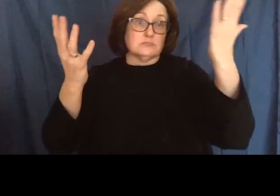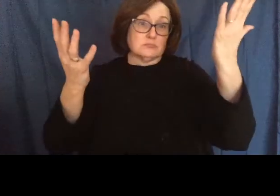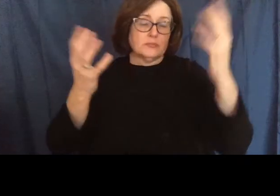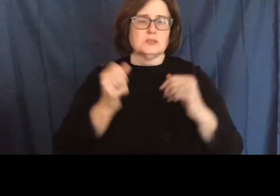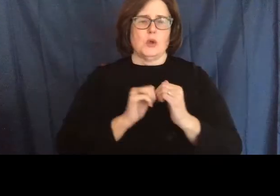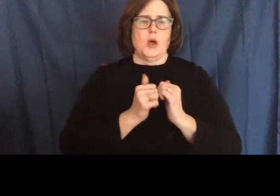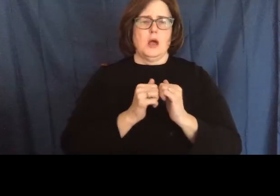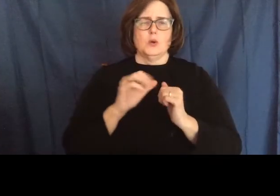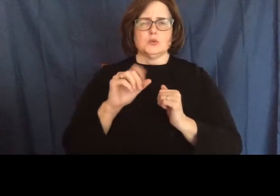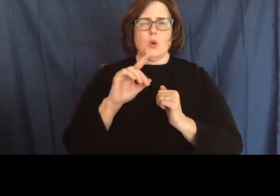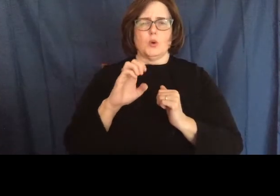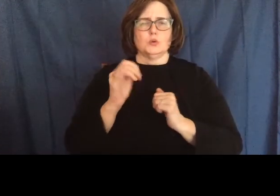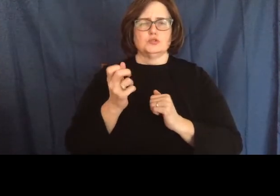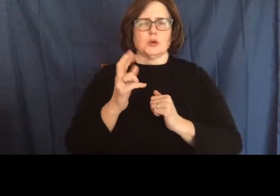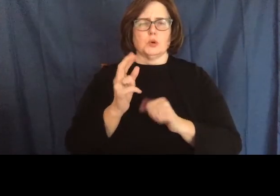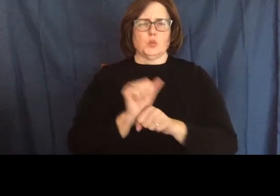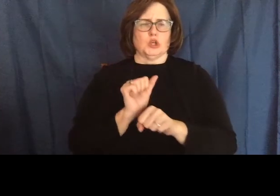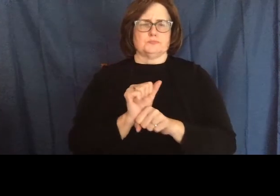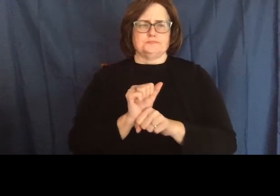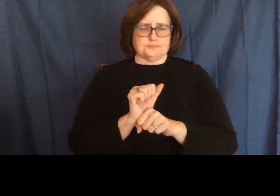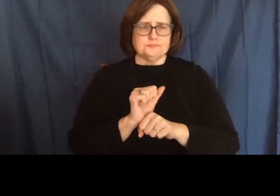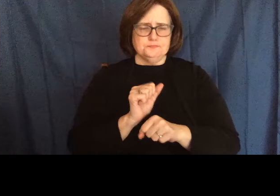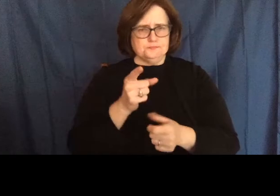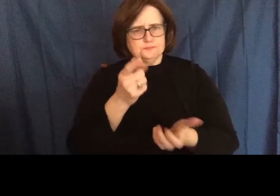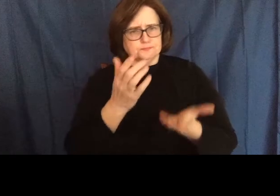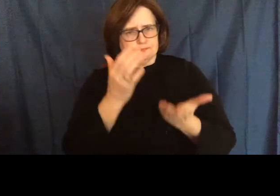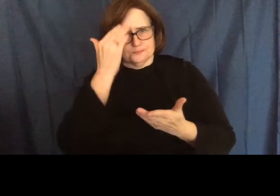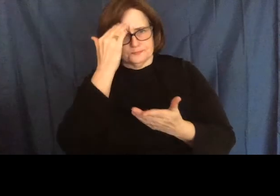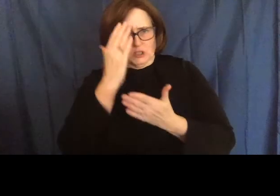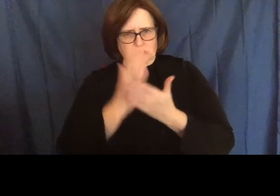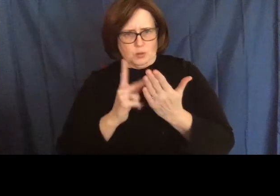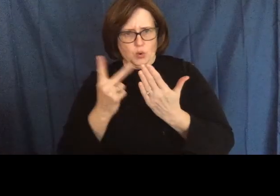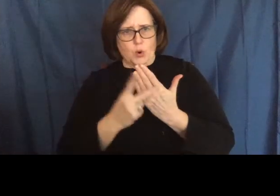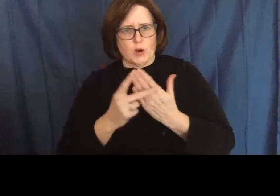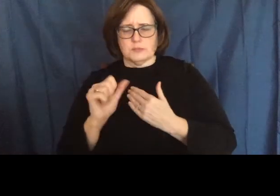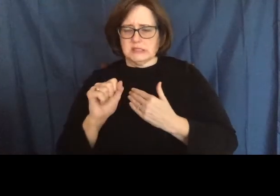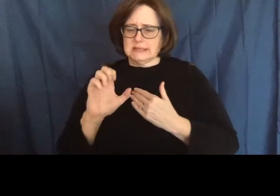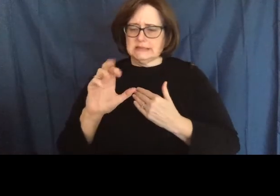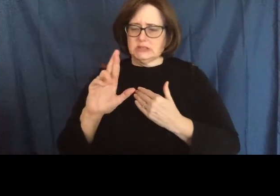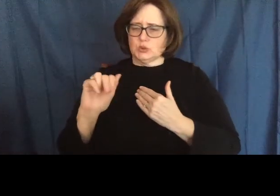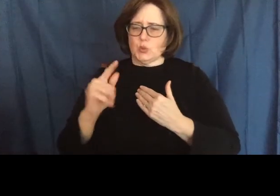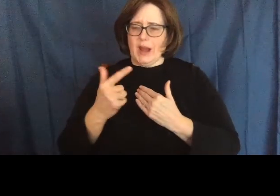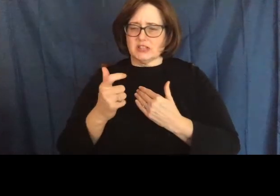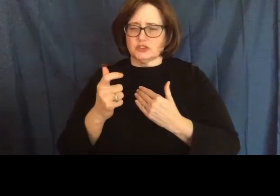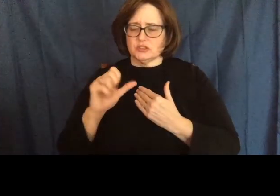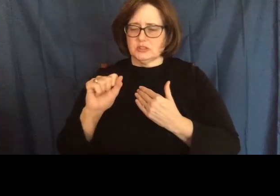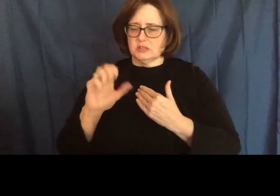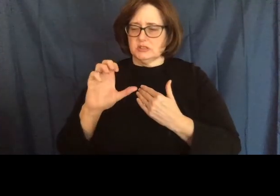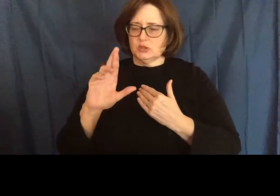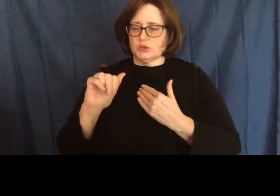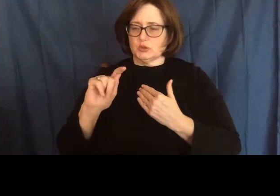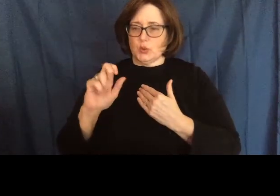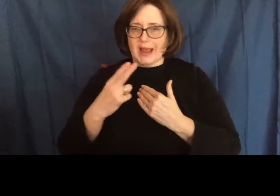Jumper work? You may be familiar with programs like Scratch or Blockly or